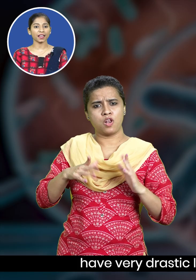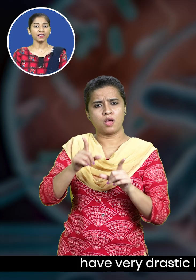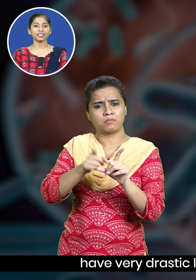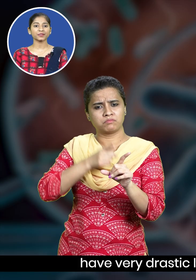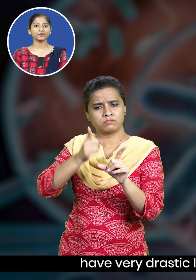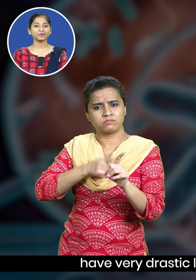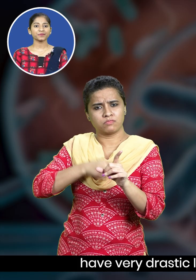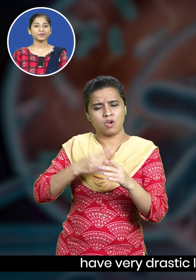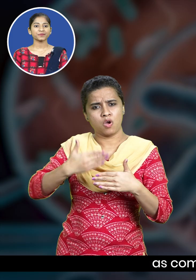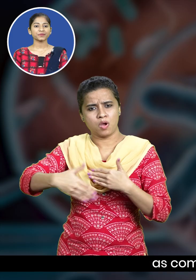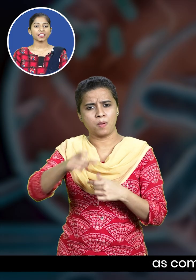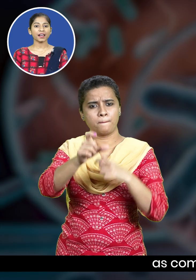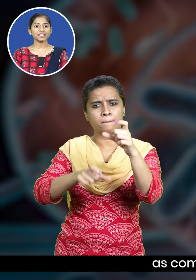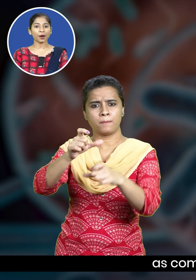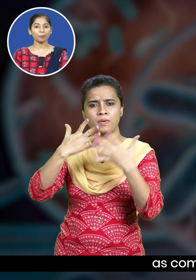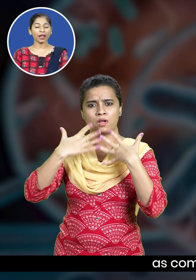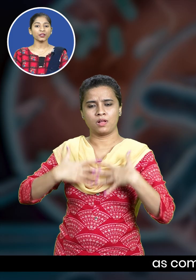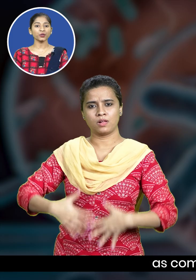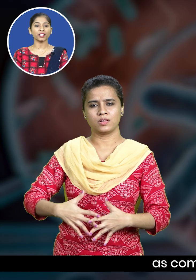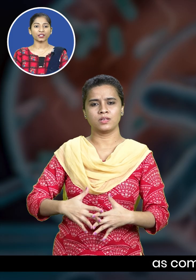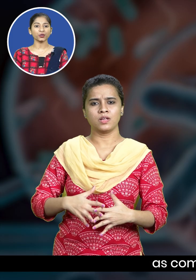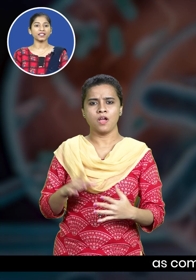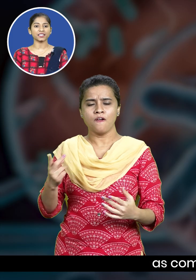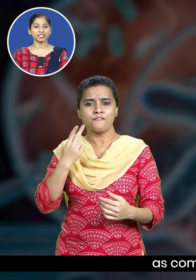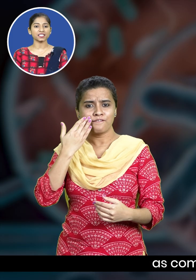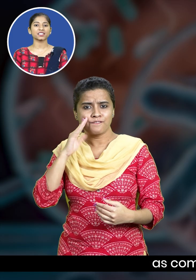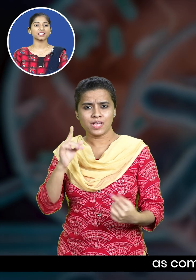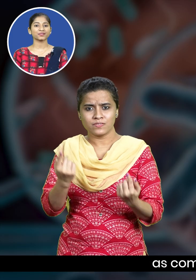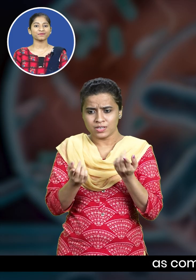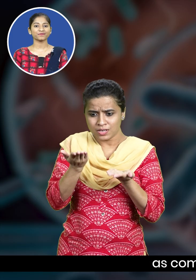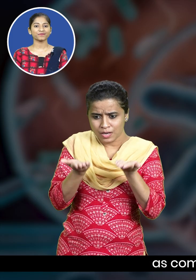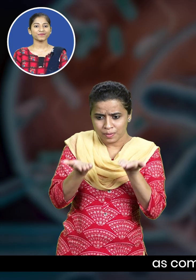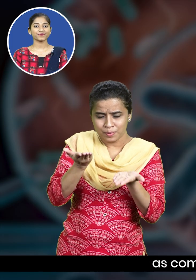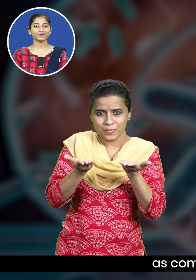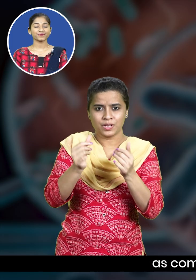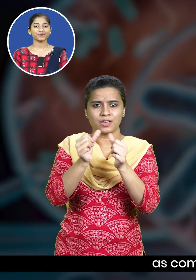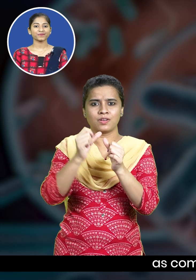people's health as compared to acute diseases.